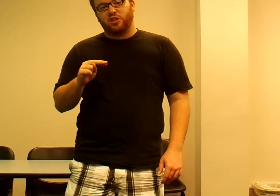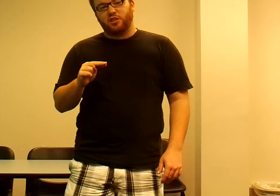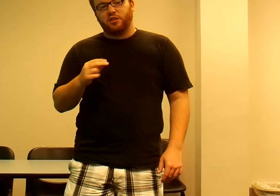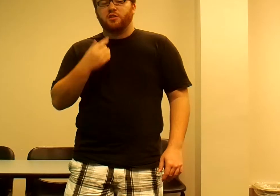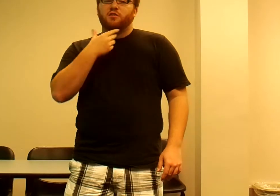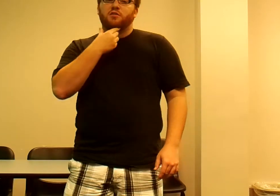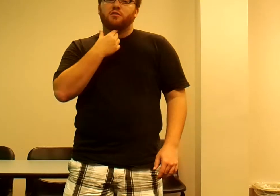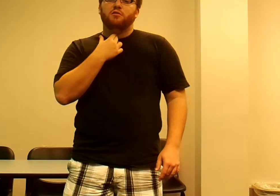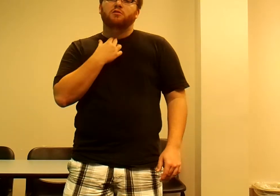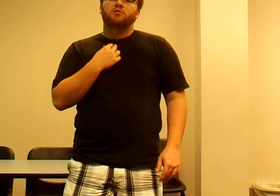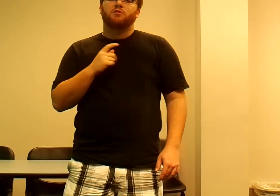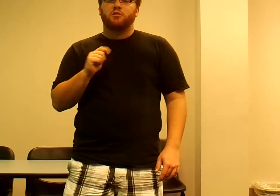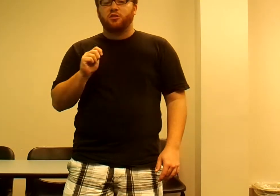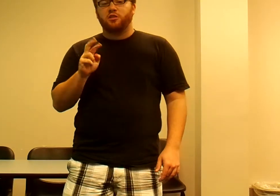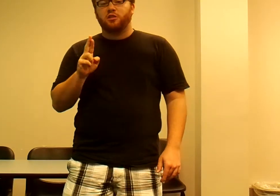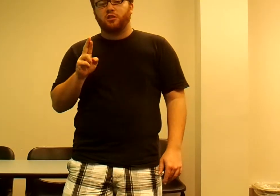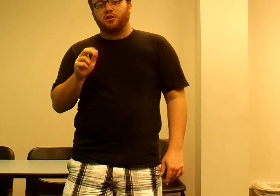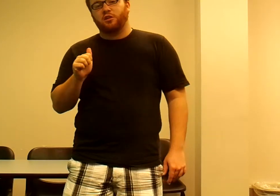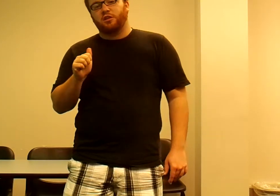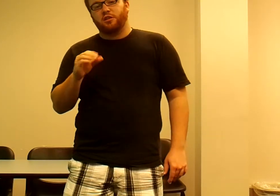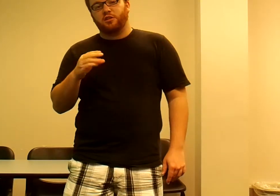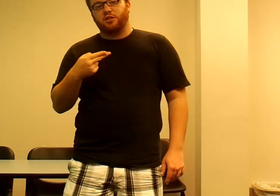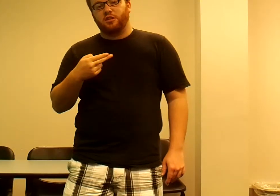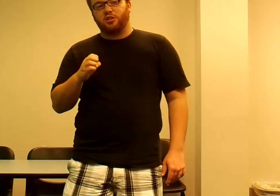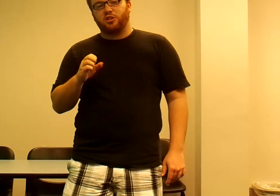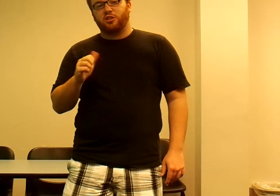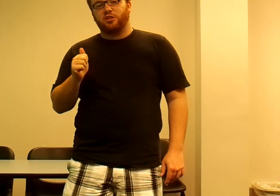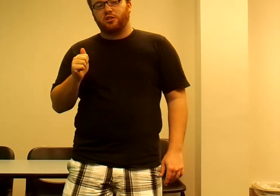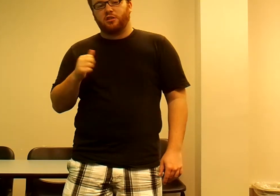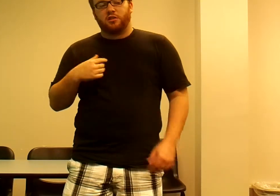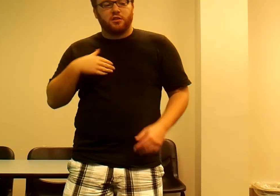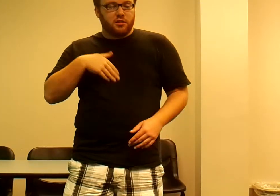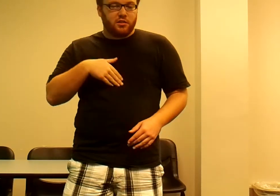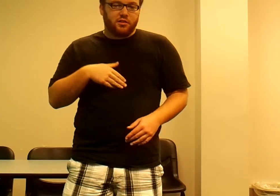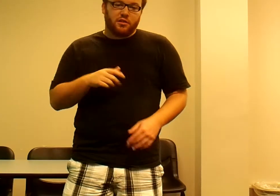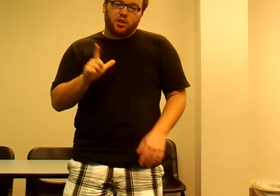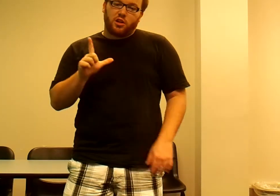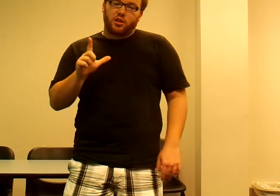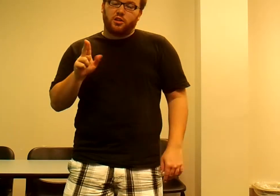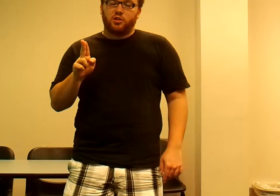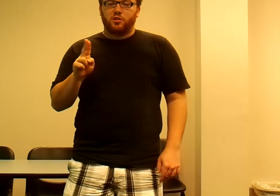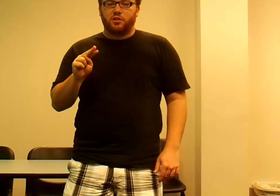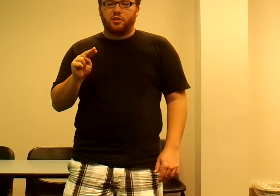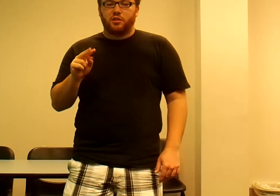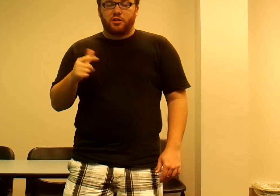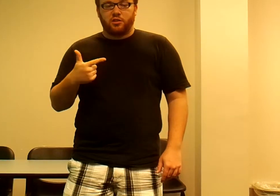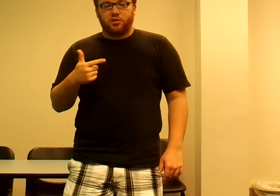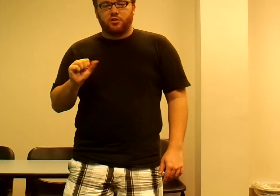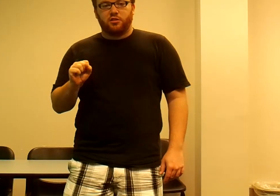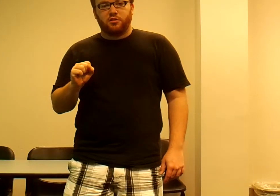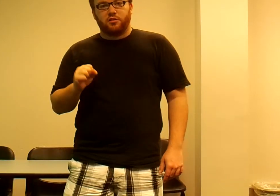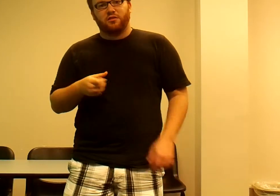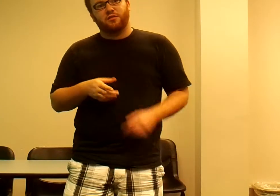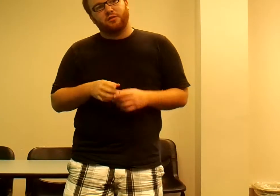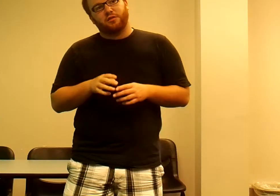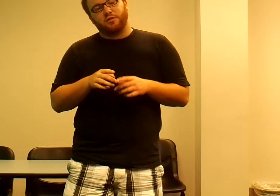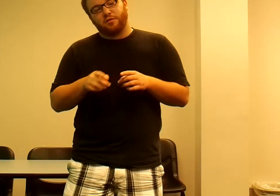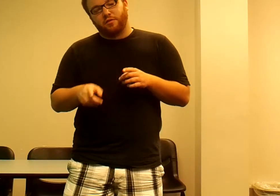trachea, comes into our lungs, where the trachea divides into different branches, and those branches get smaller and smaller,